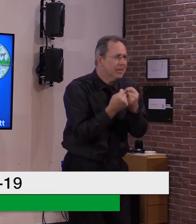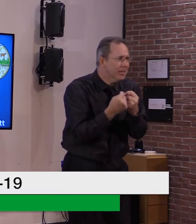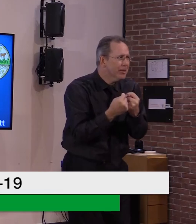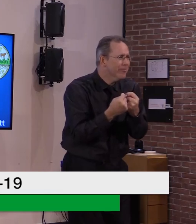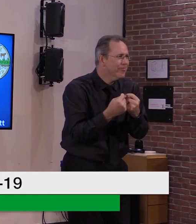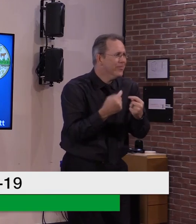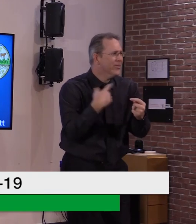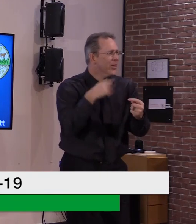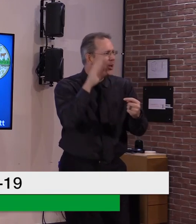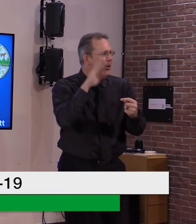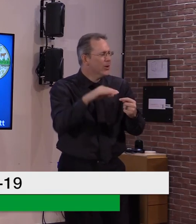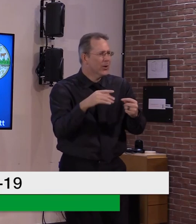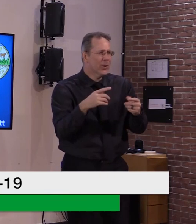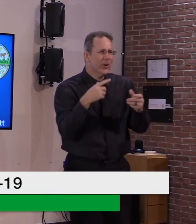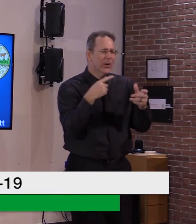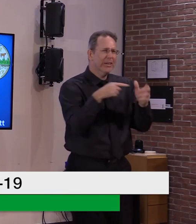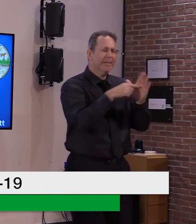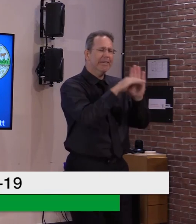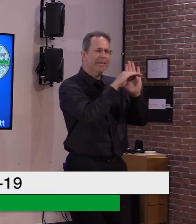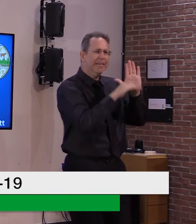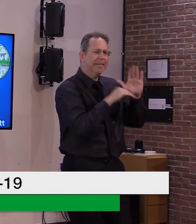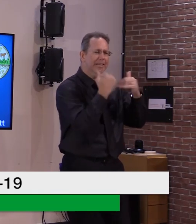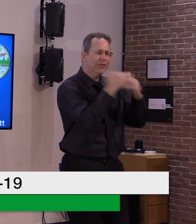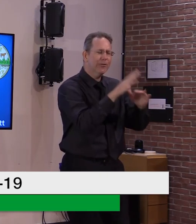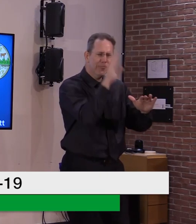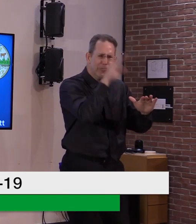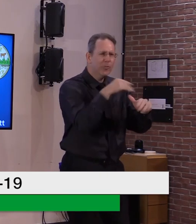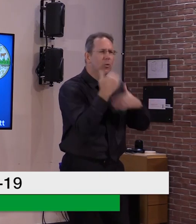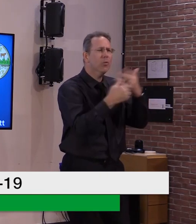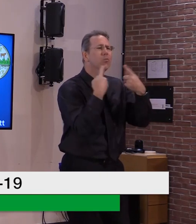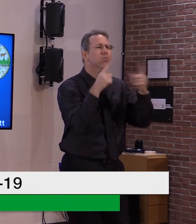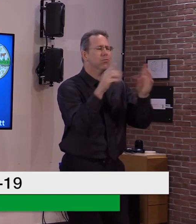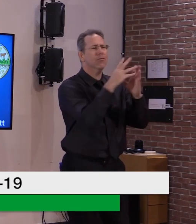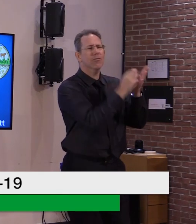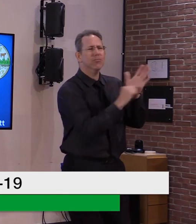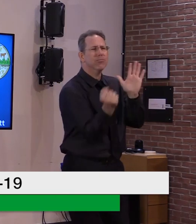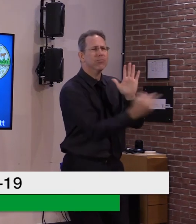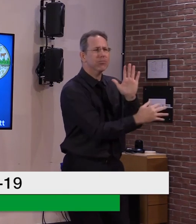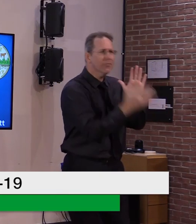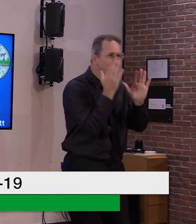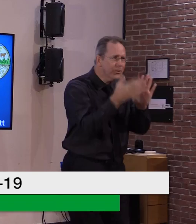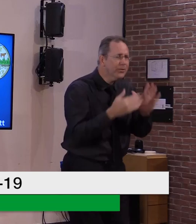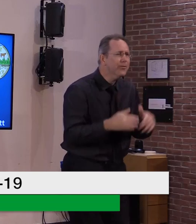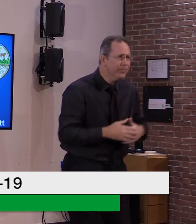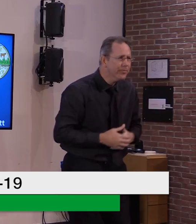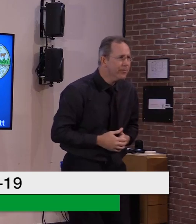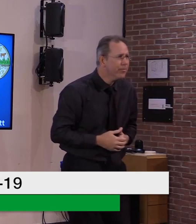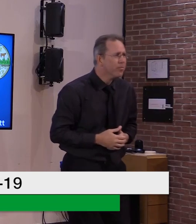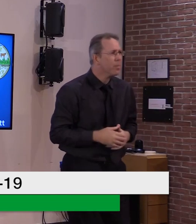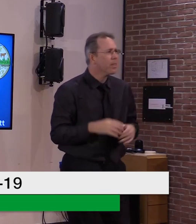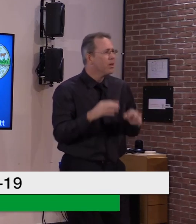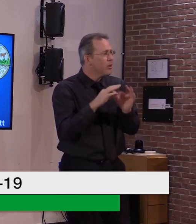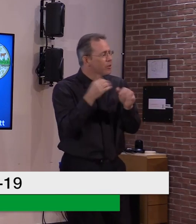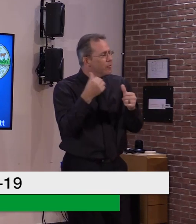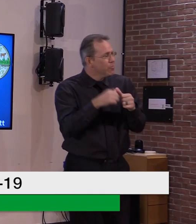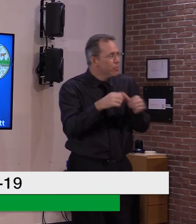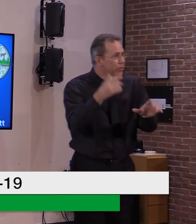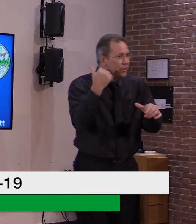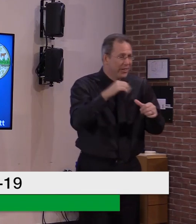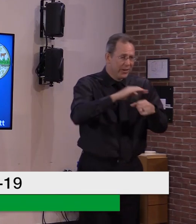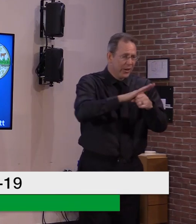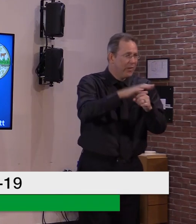uh because you know this is dr lean has said uh the virus doesn't know that we're having a holiday